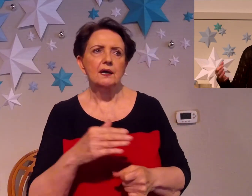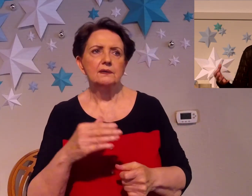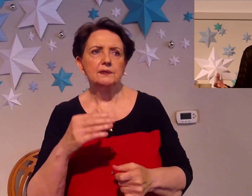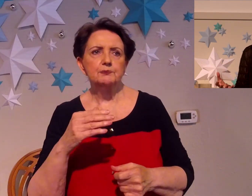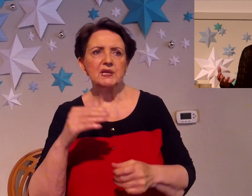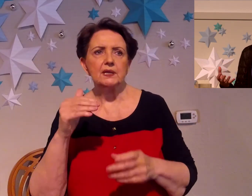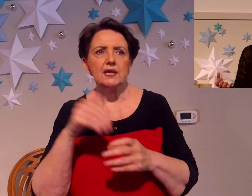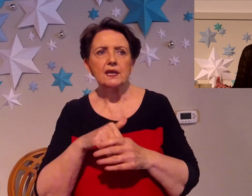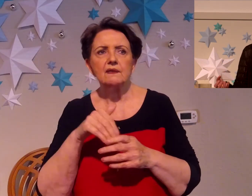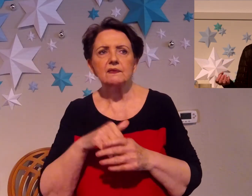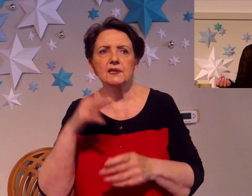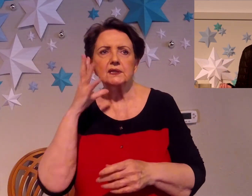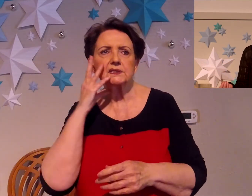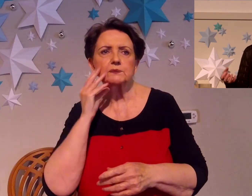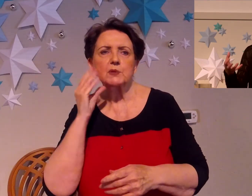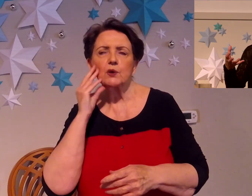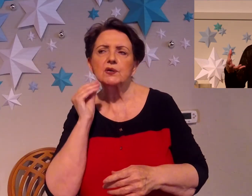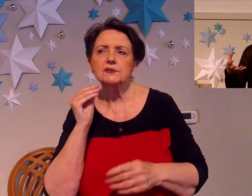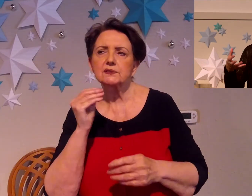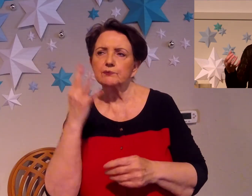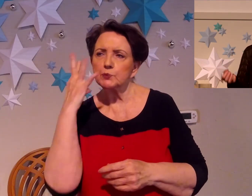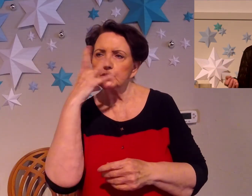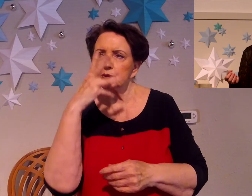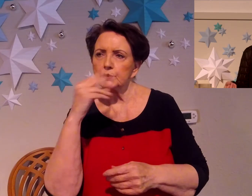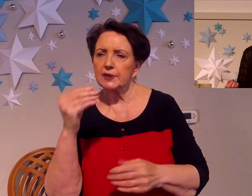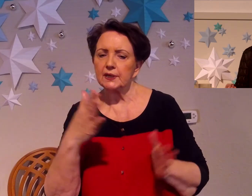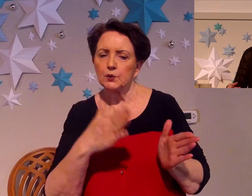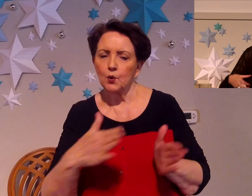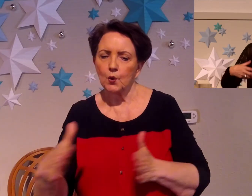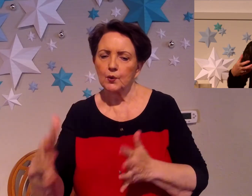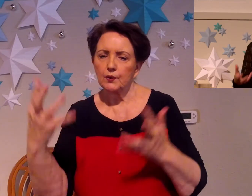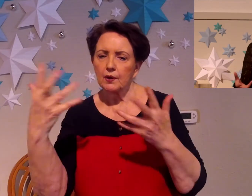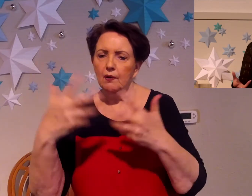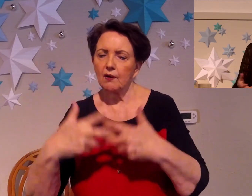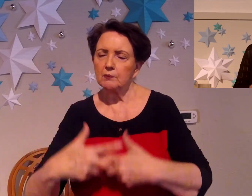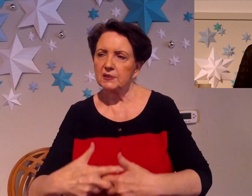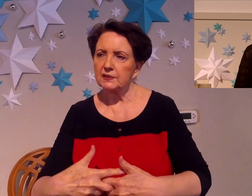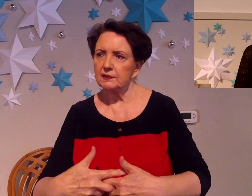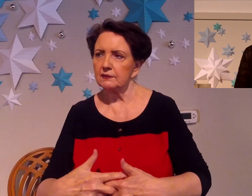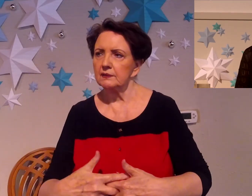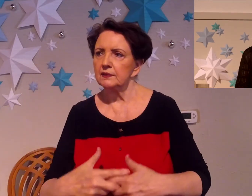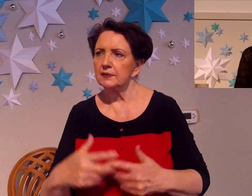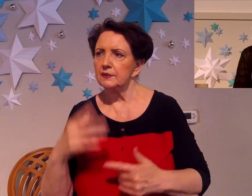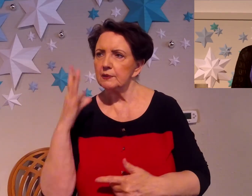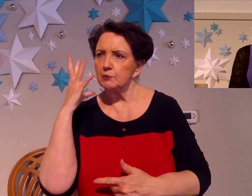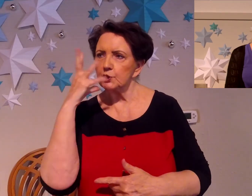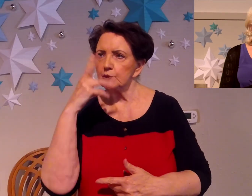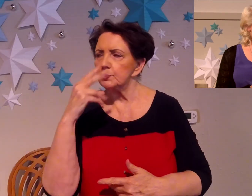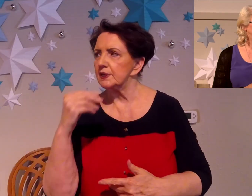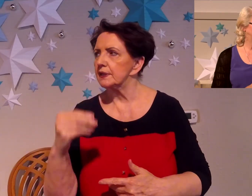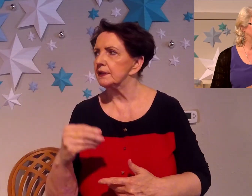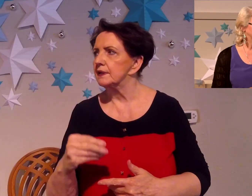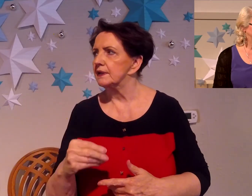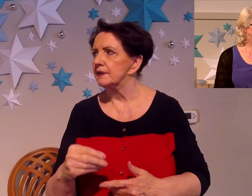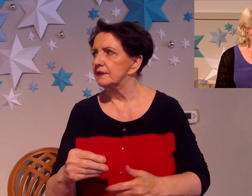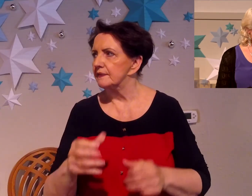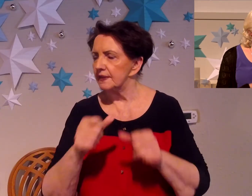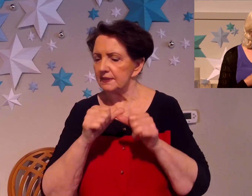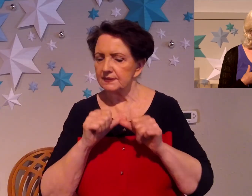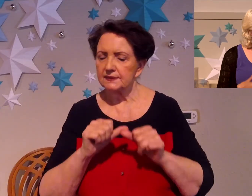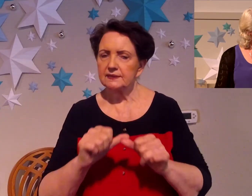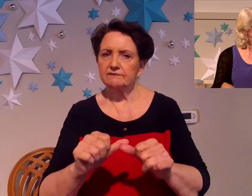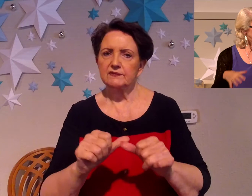experience of beauty and order, and of harmony and order, and the beauty that is the infinite,